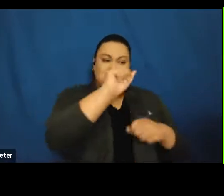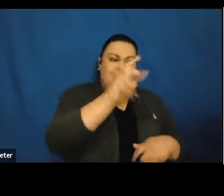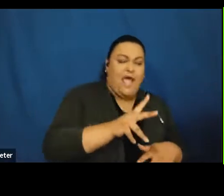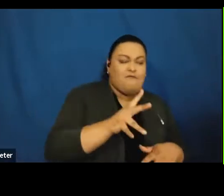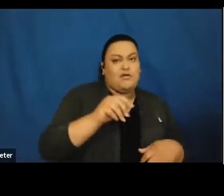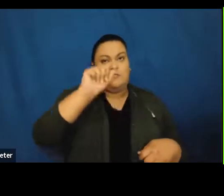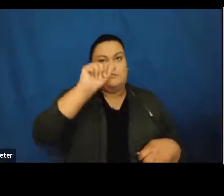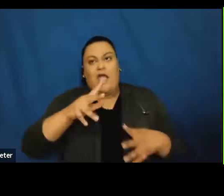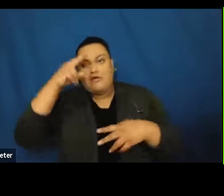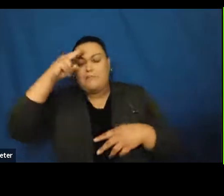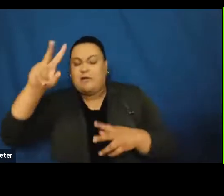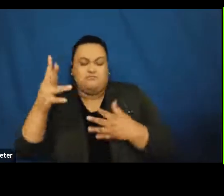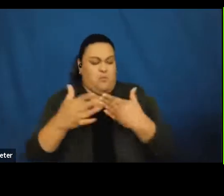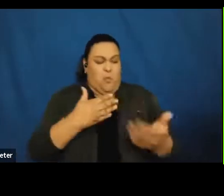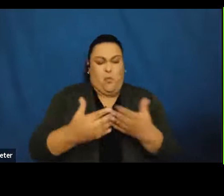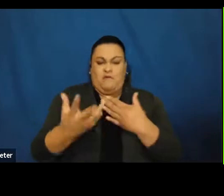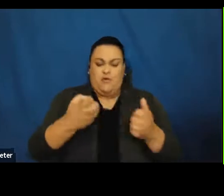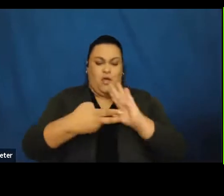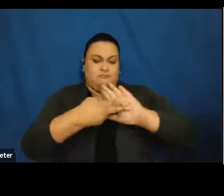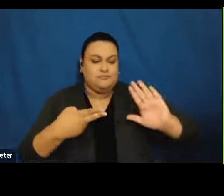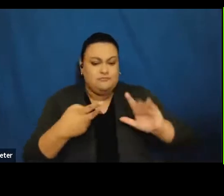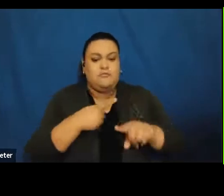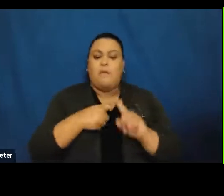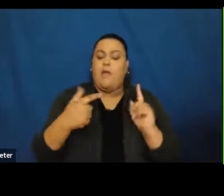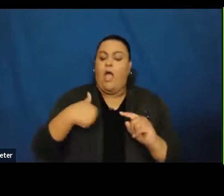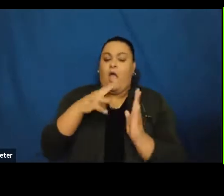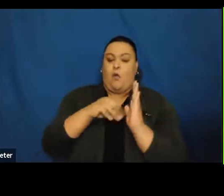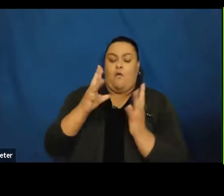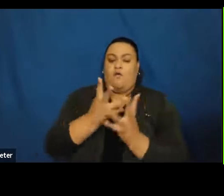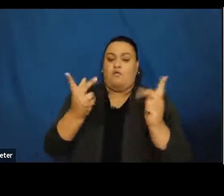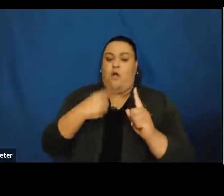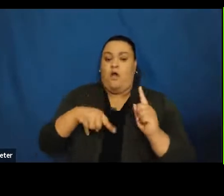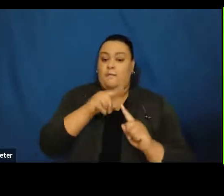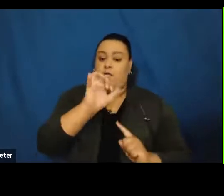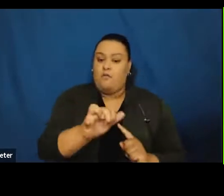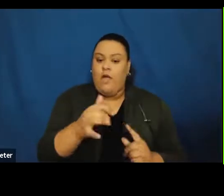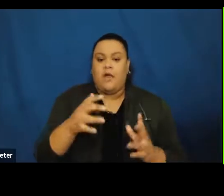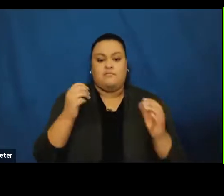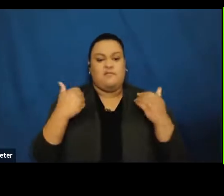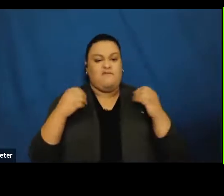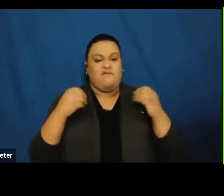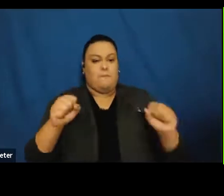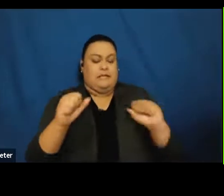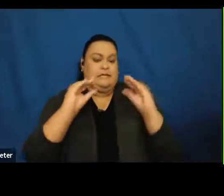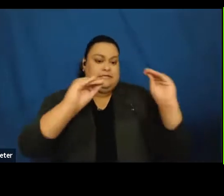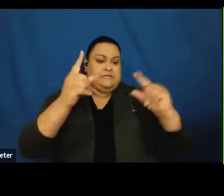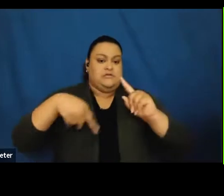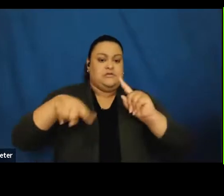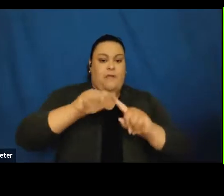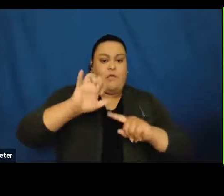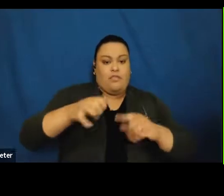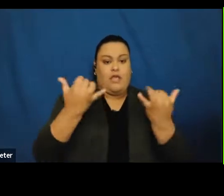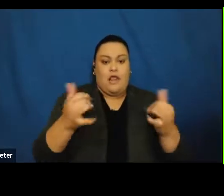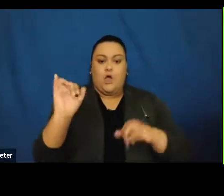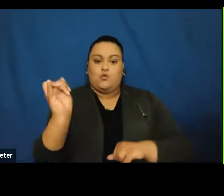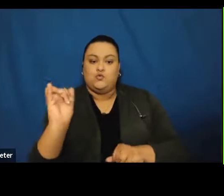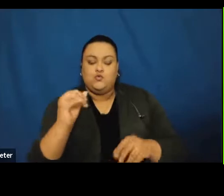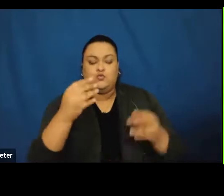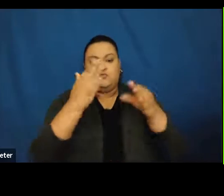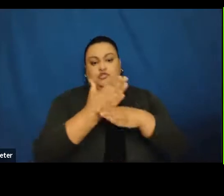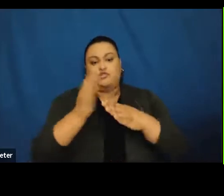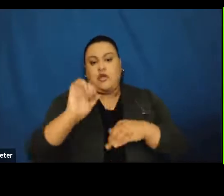And so I learned a lot of that and have been able to teach about that as well. One of the things that I did after I